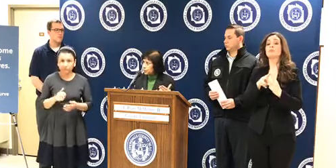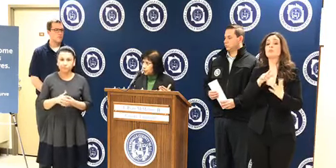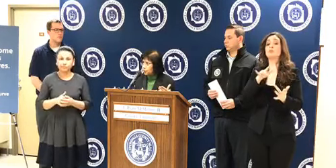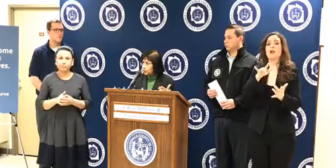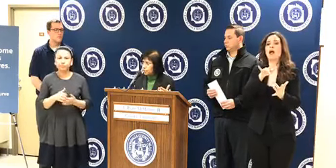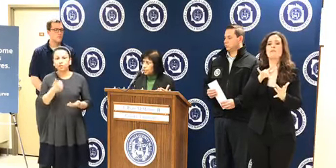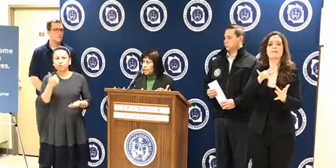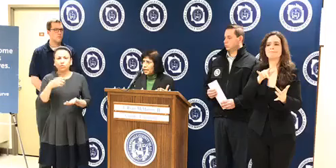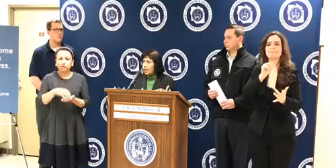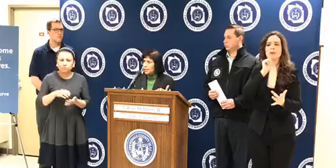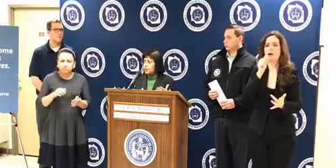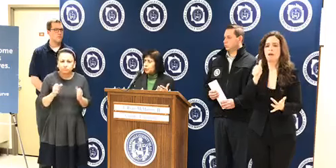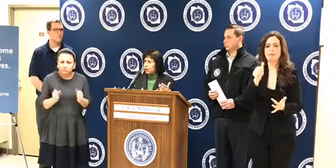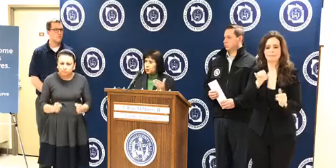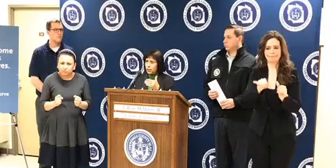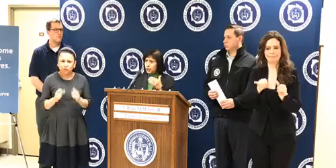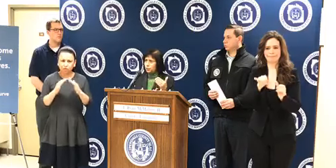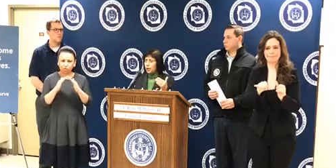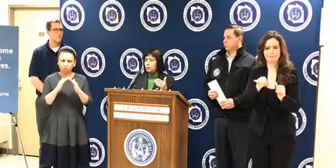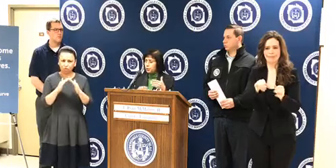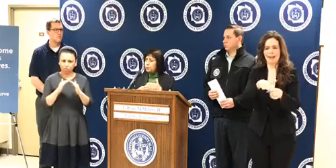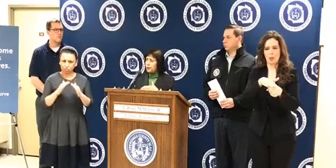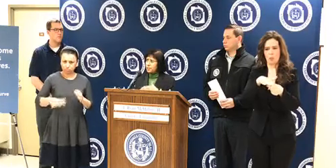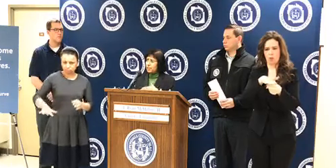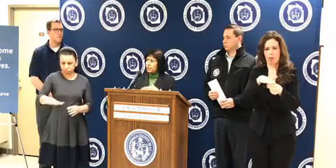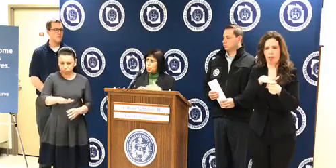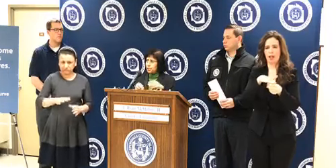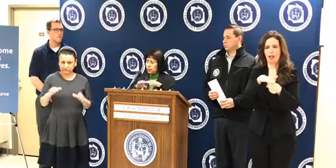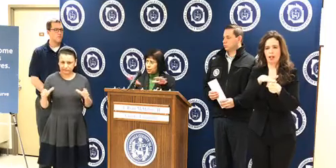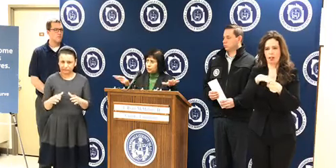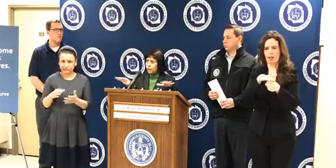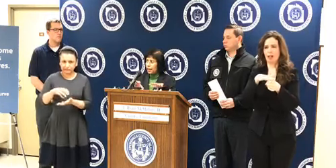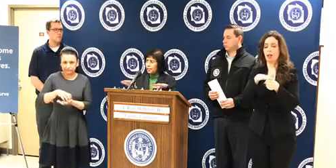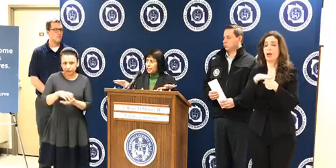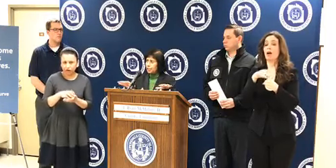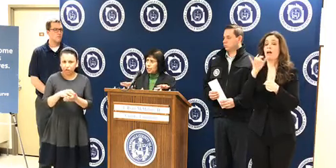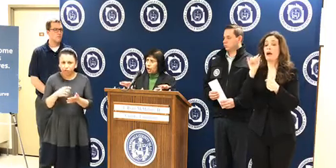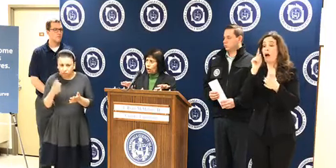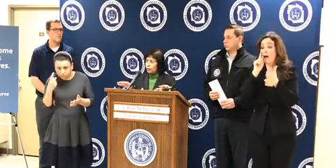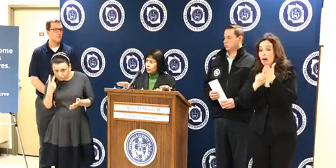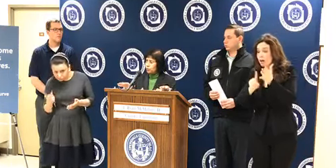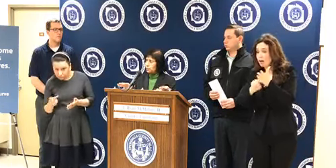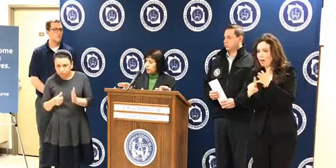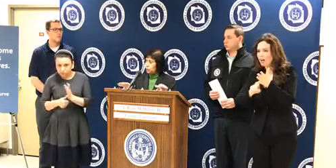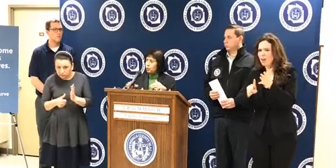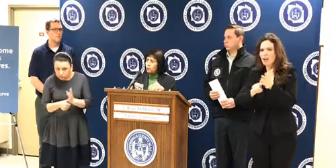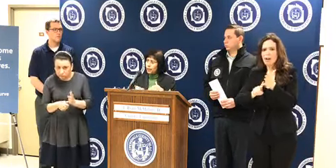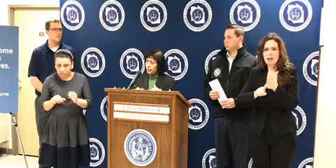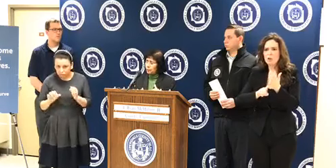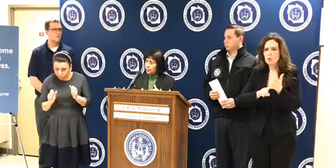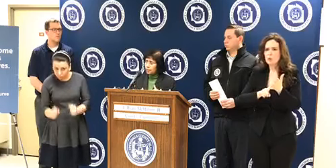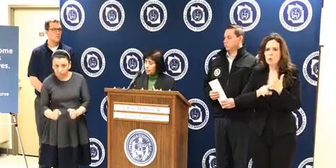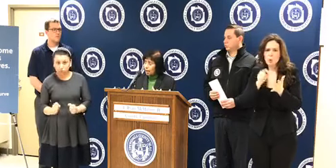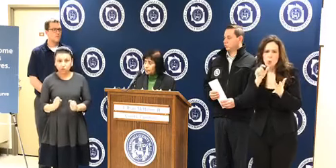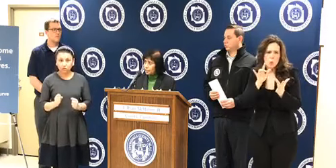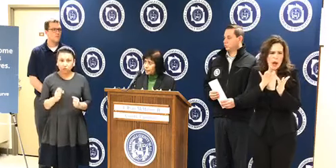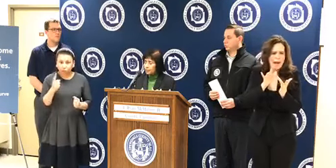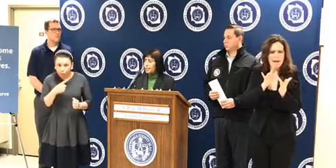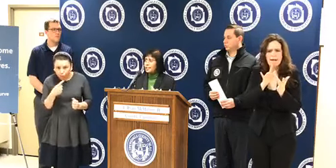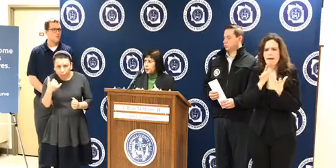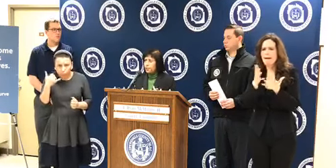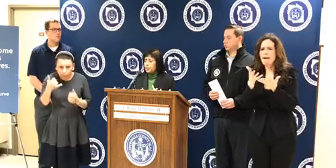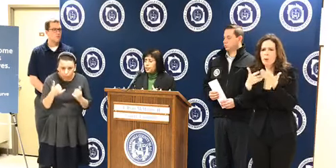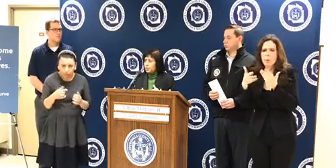two individuals. And when we do investigate, we try to find all those individuals who might have been